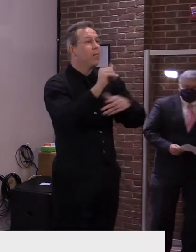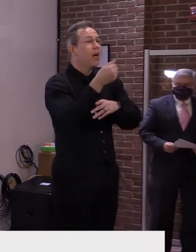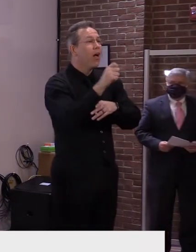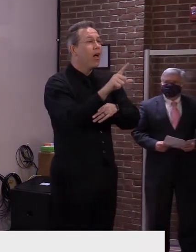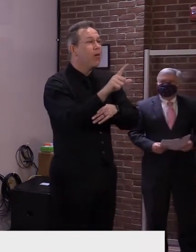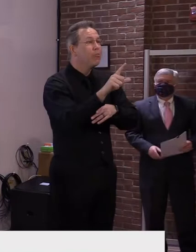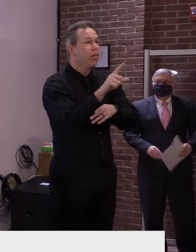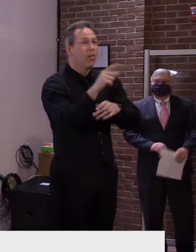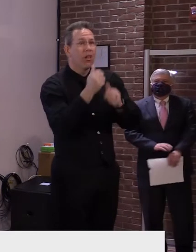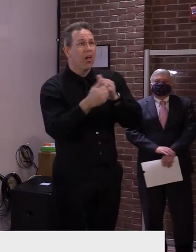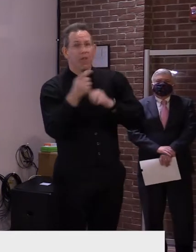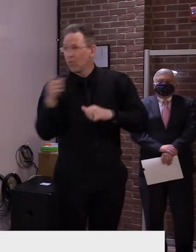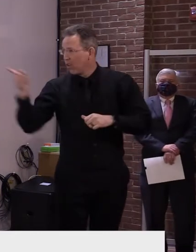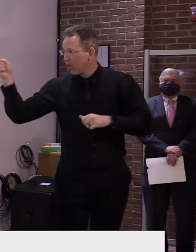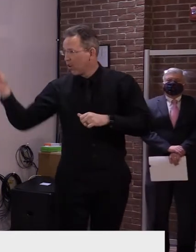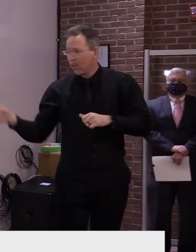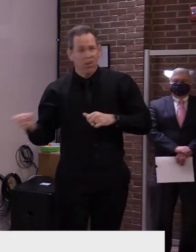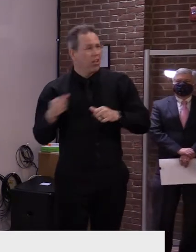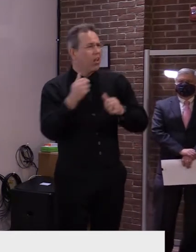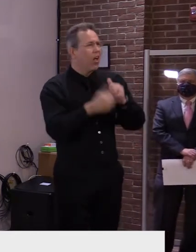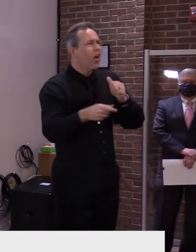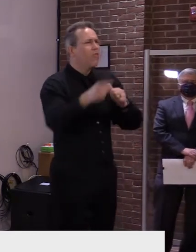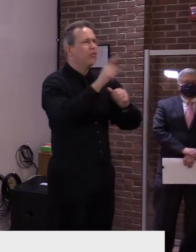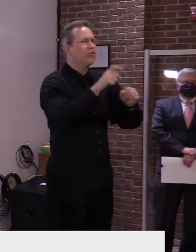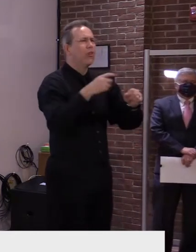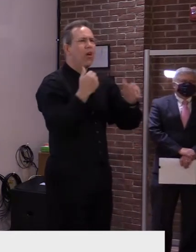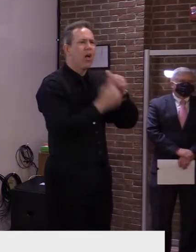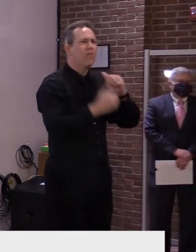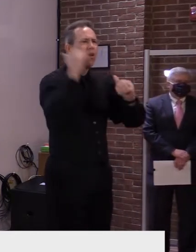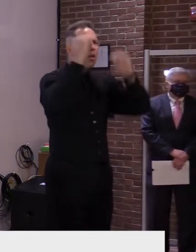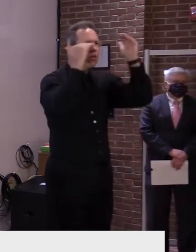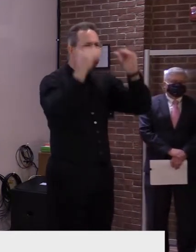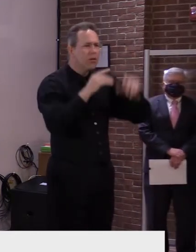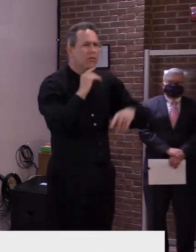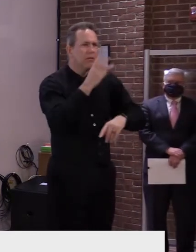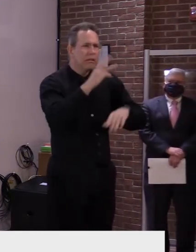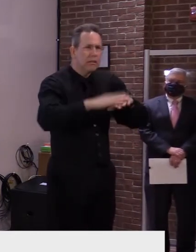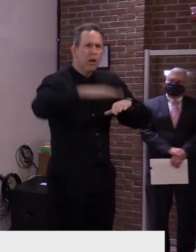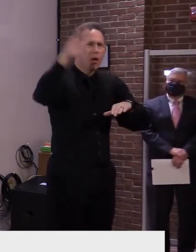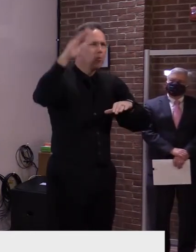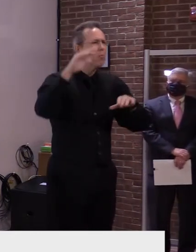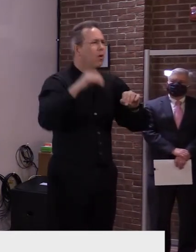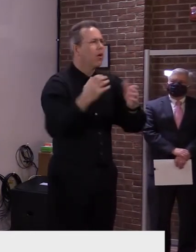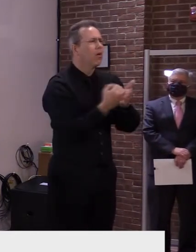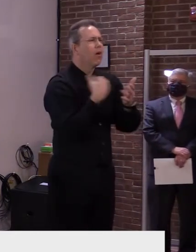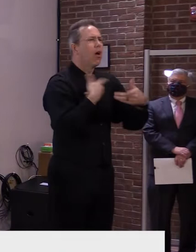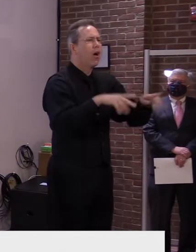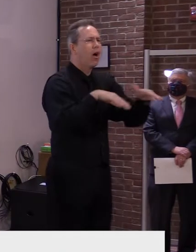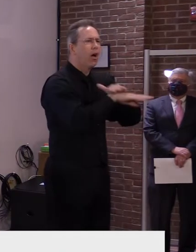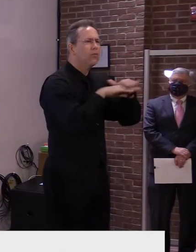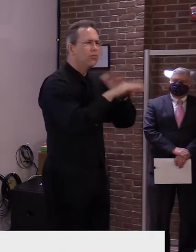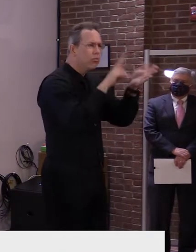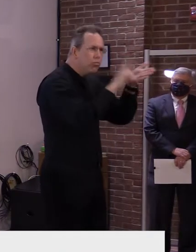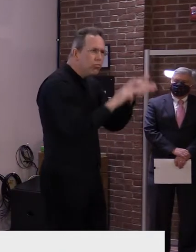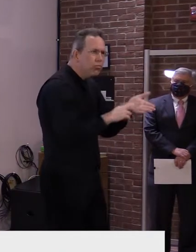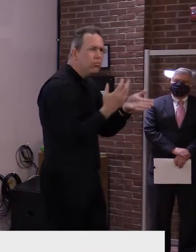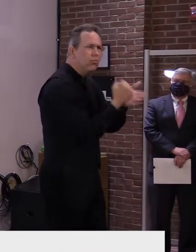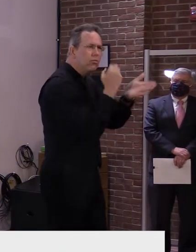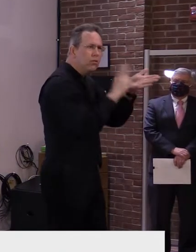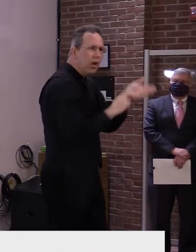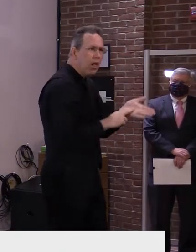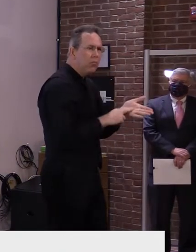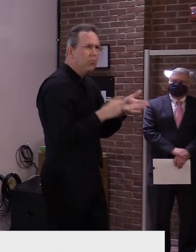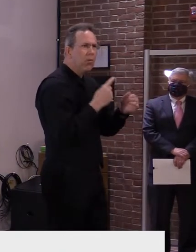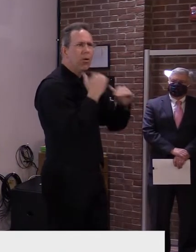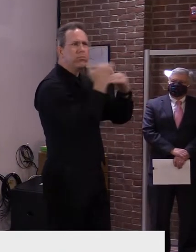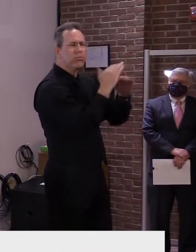adult Vermonter will be able to schedule their appointment. Now, to be clear, these are the dates folks